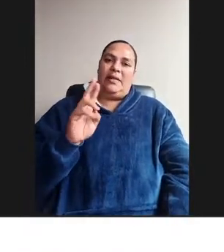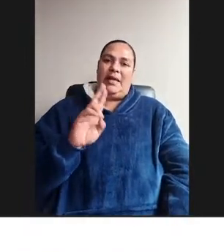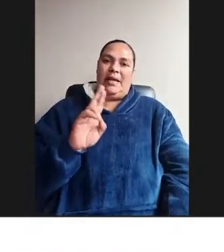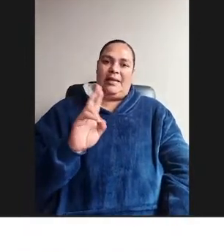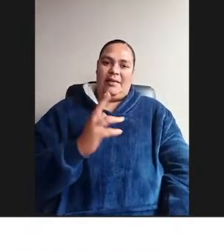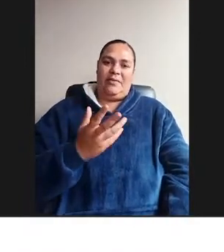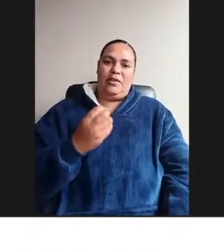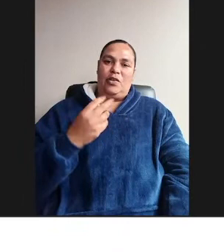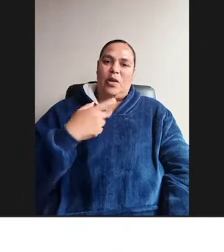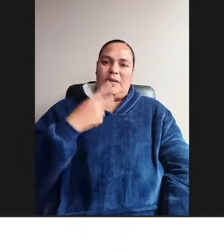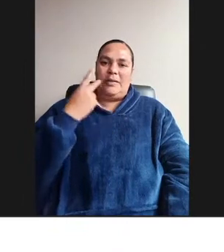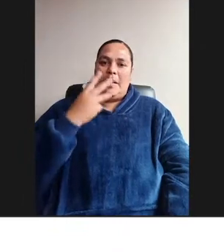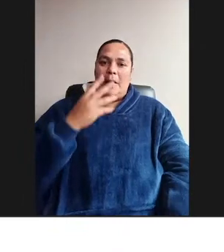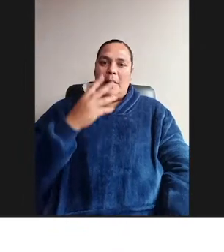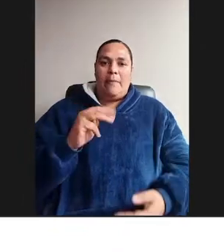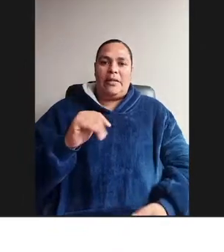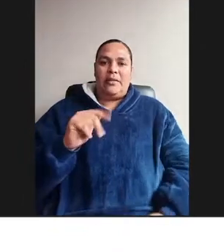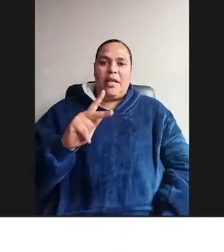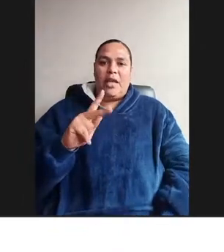Member Maseko.